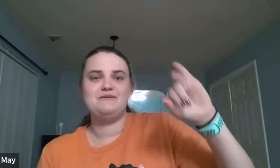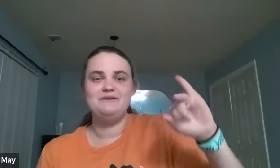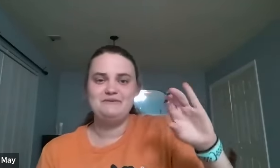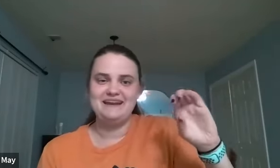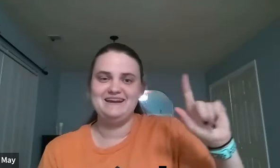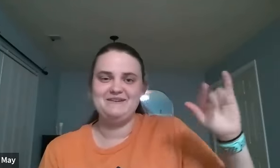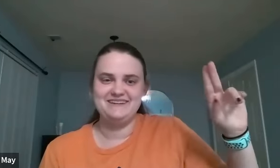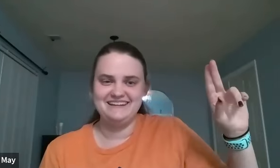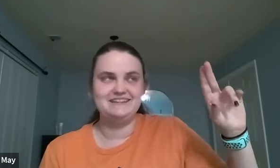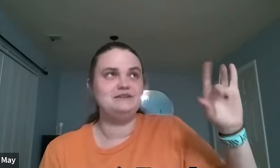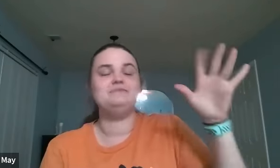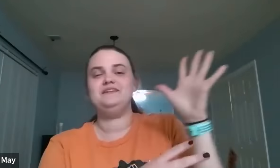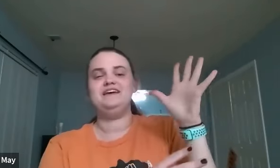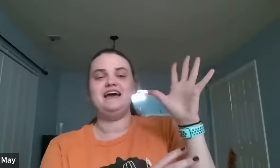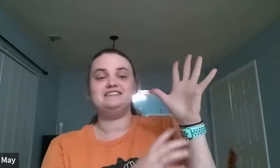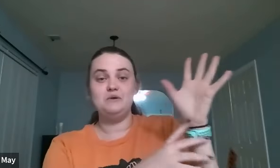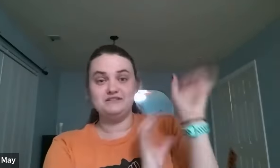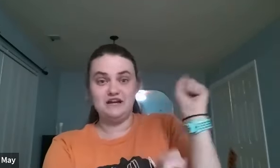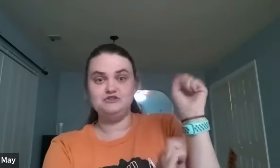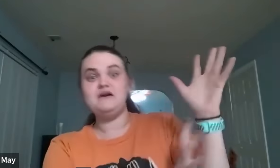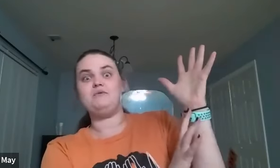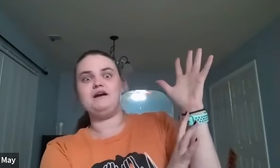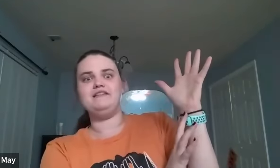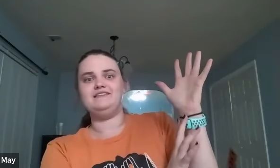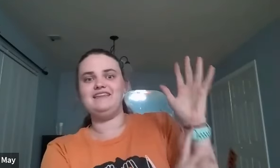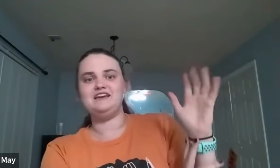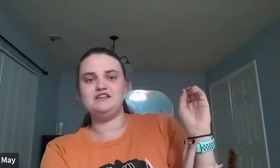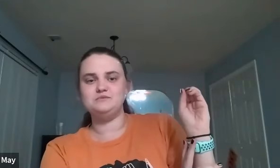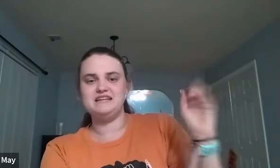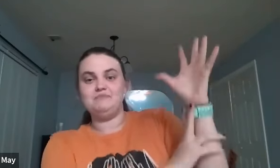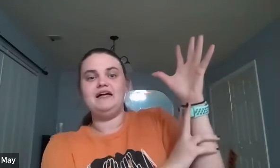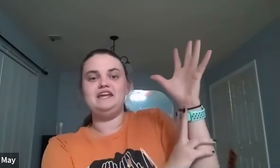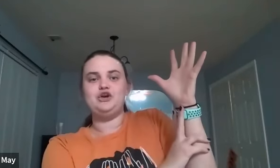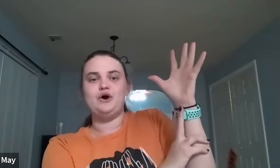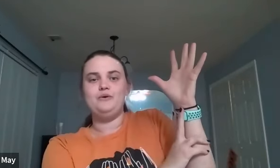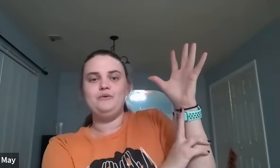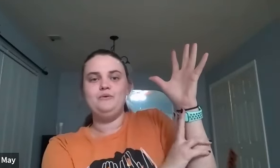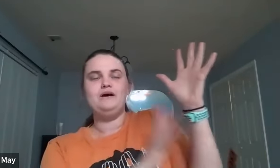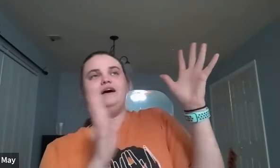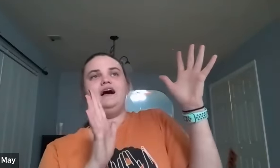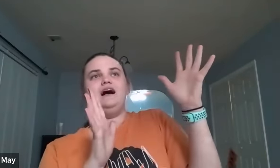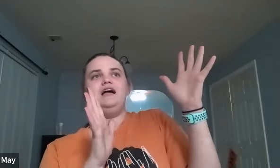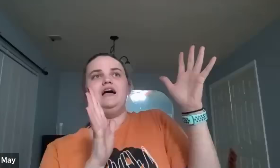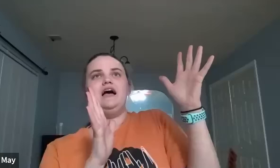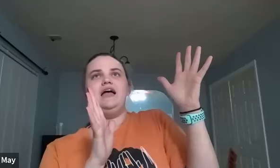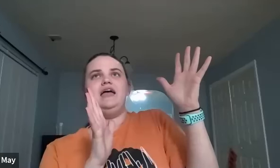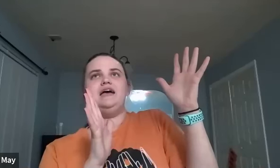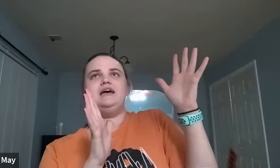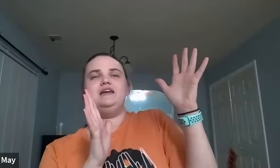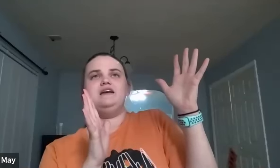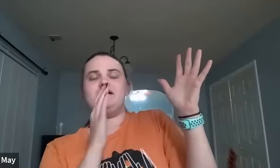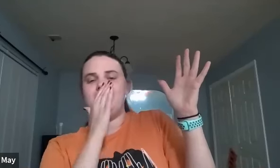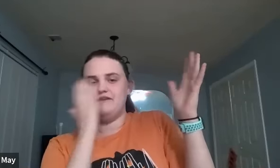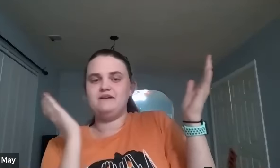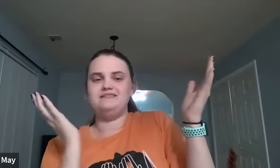well, wait, now I'm getting it. Nope. And so I'll do that where I like, it's almost like I'm letting go. And